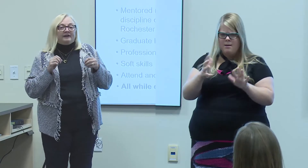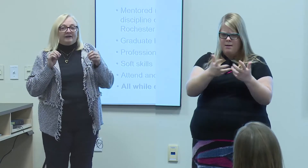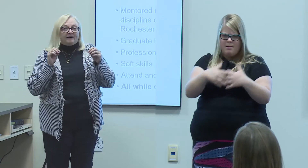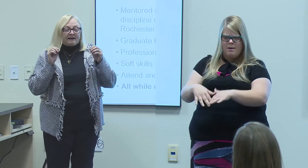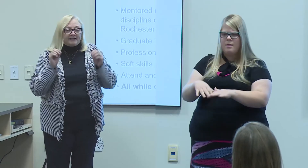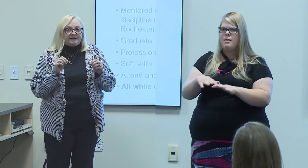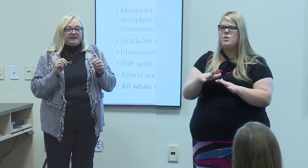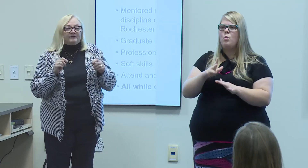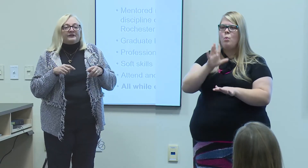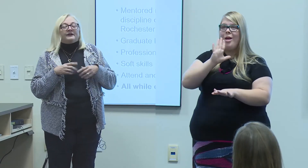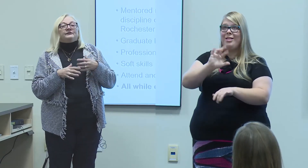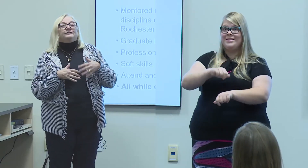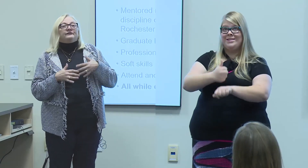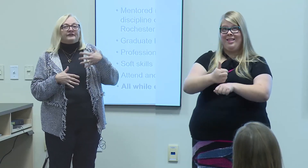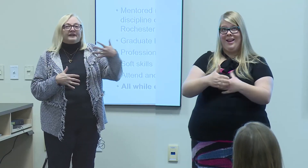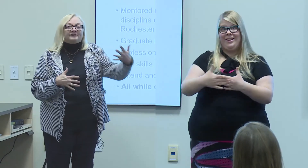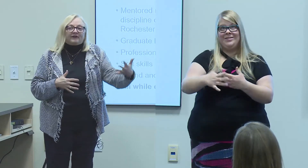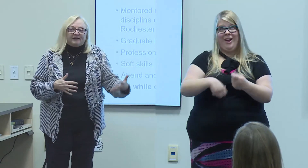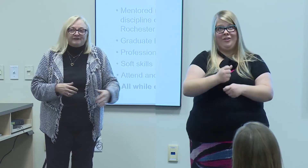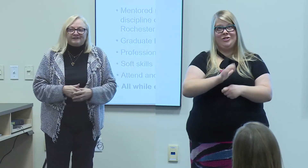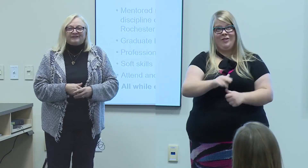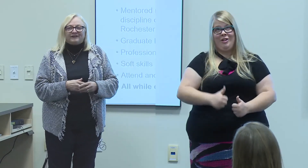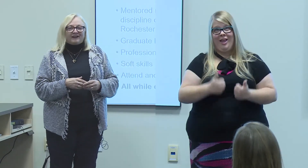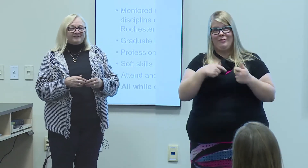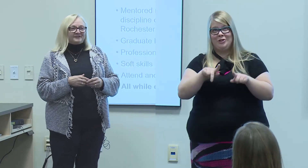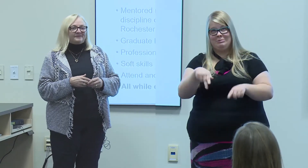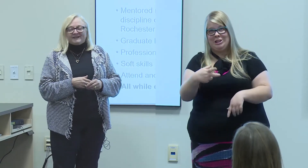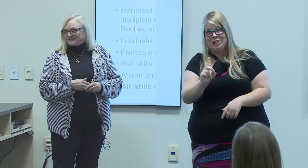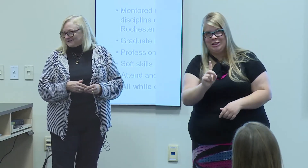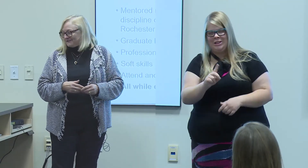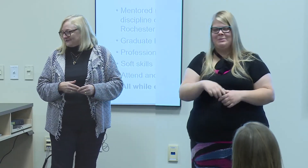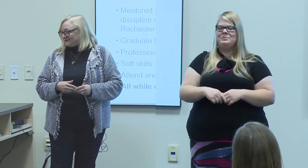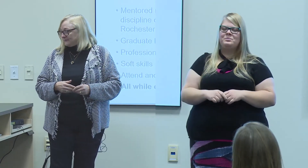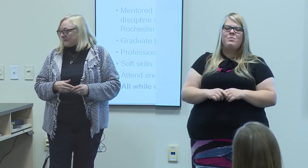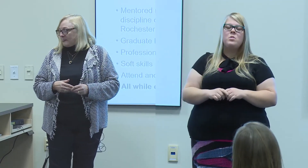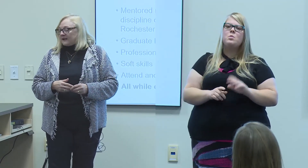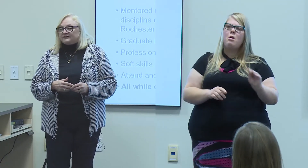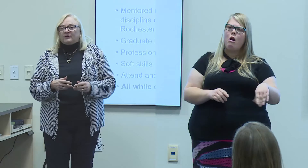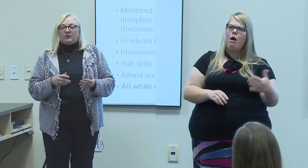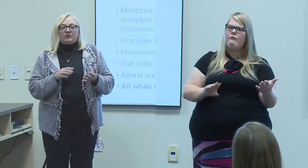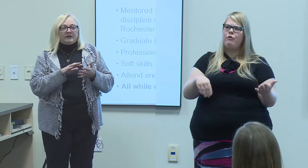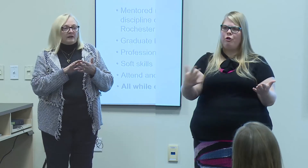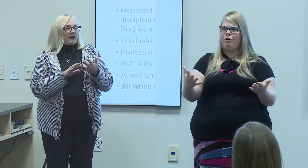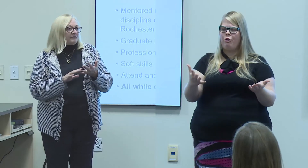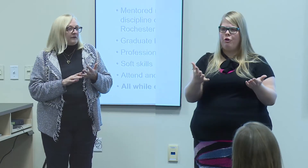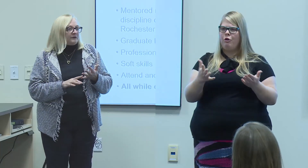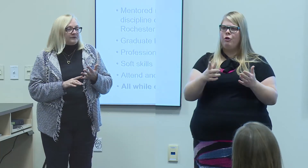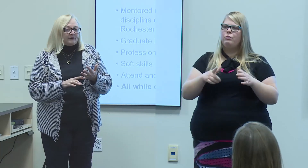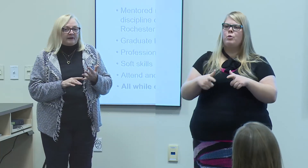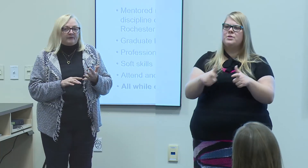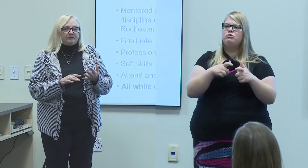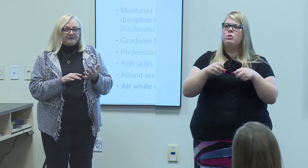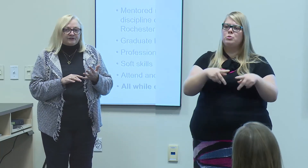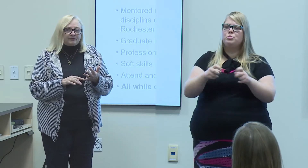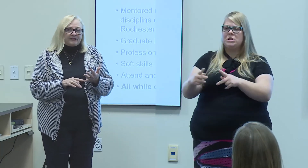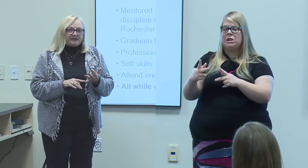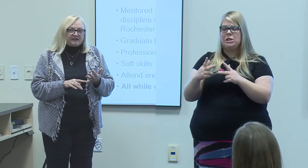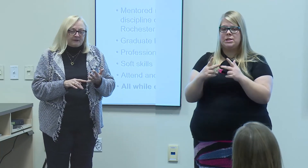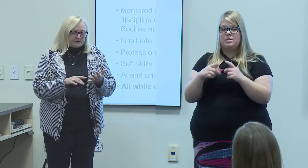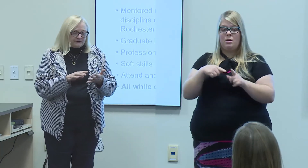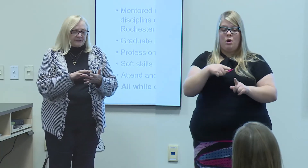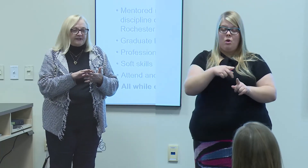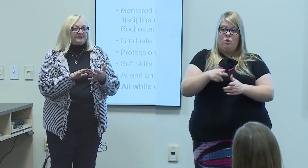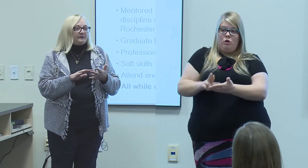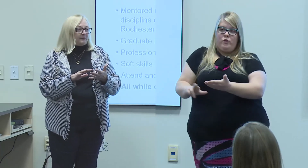have an idea of what they're going to do for the next 5 years of their life as a PhD student. So we offer those research